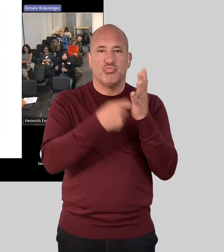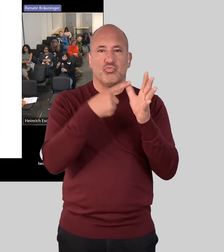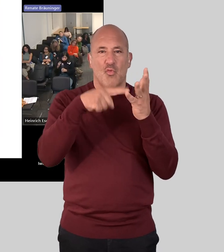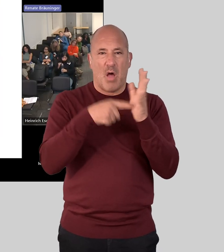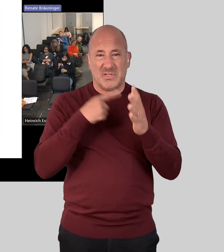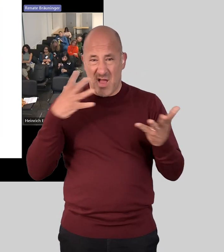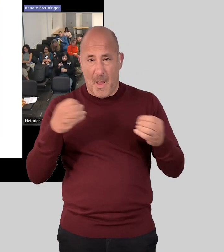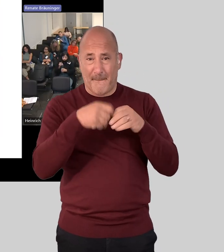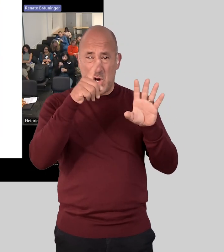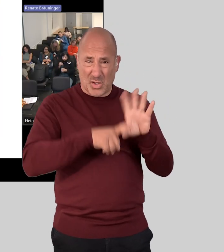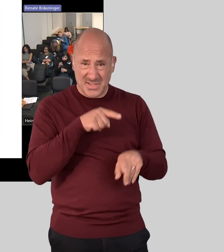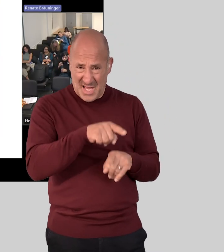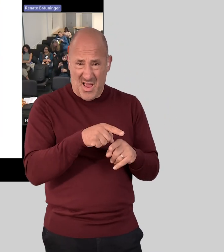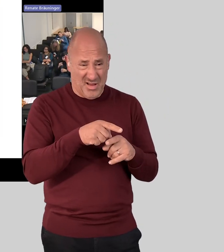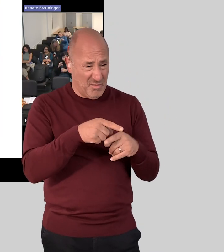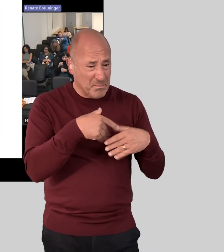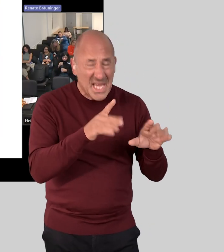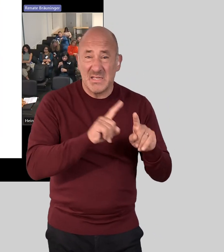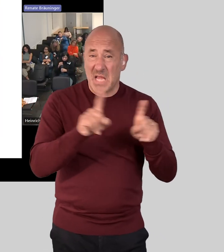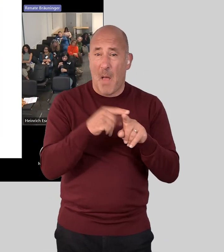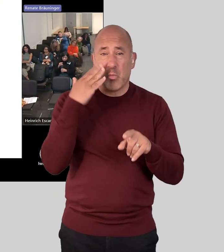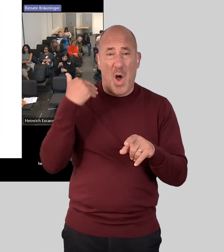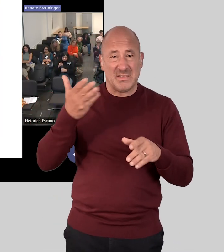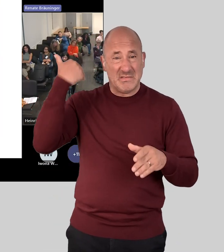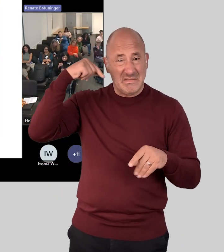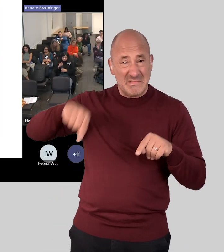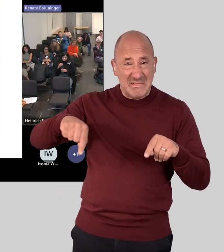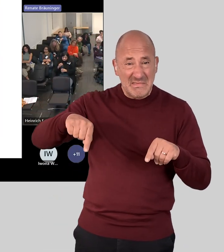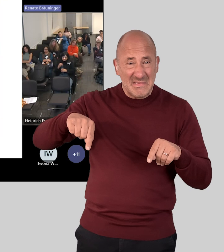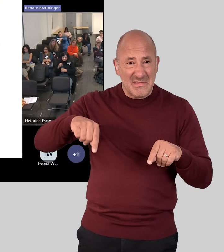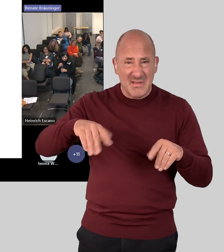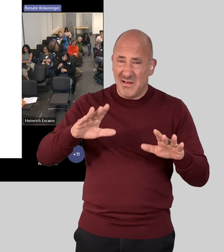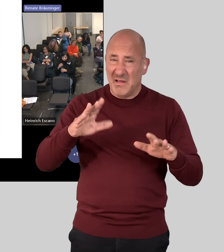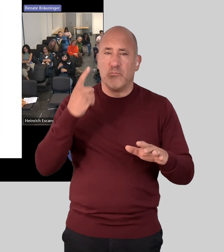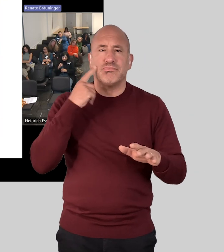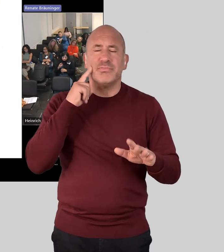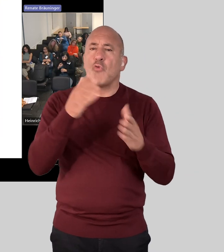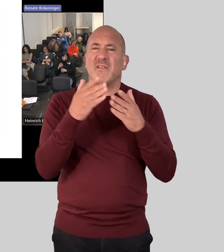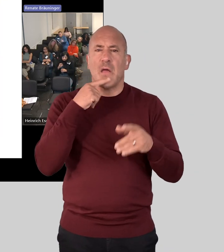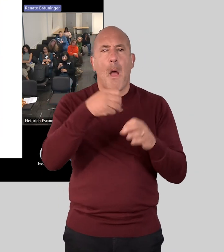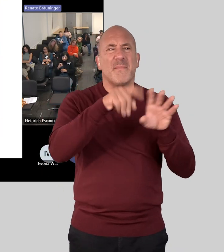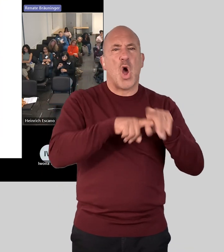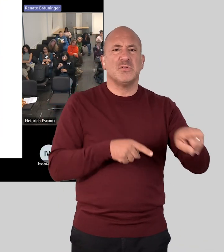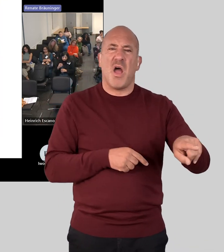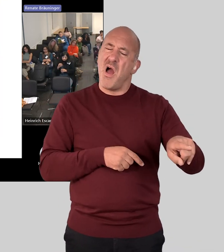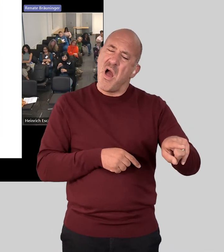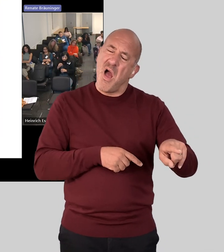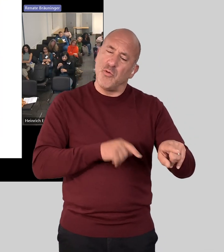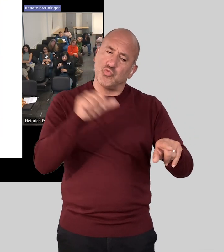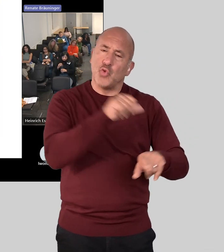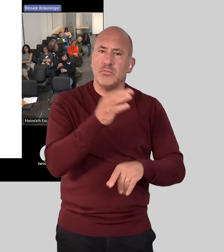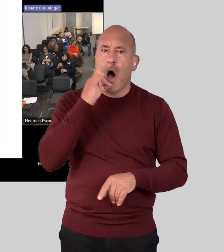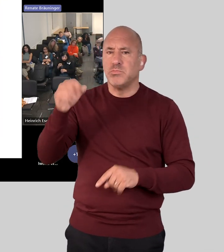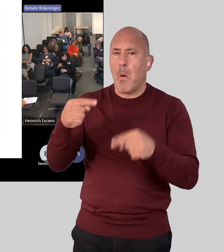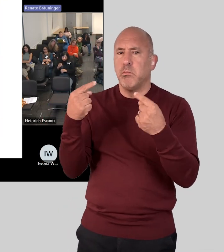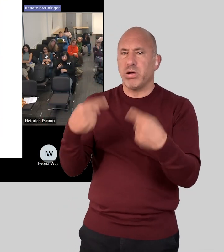sees Beyoncé doing what white artists have done before her. Quote, "It is easy and not unfair to